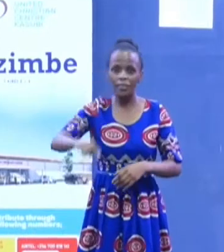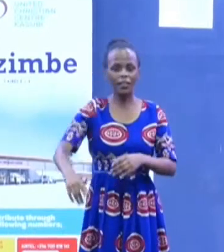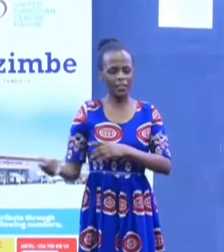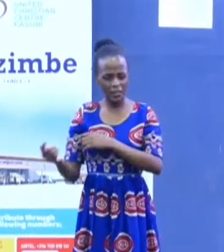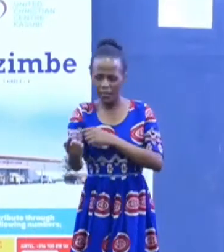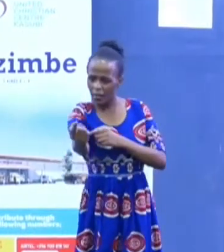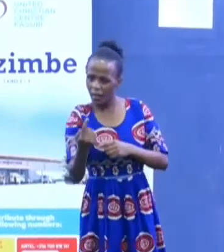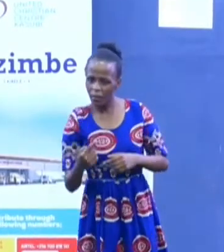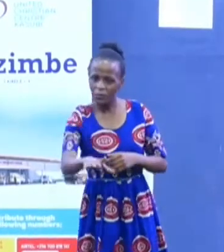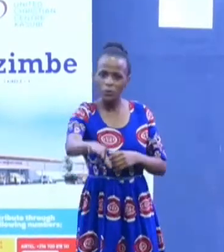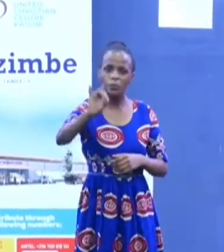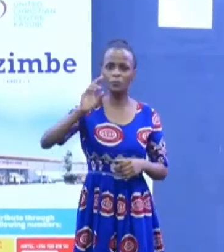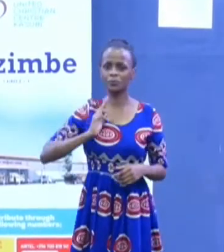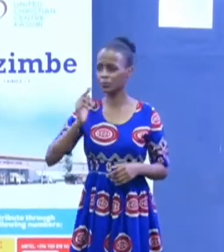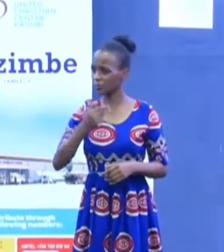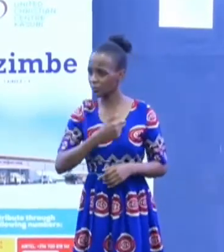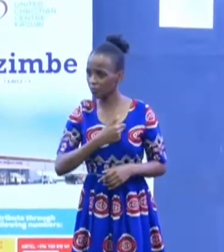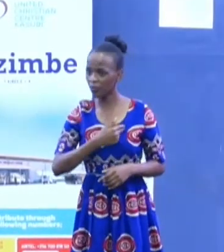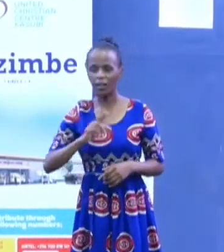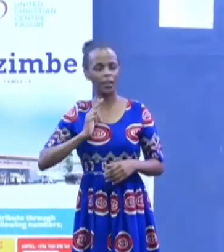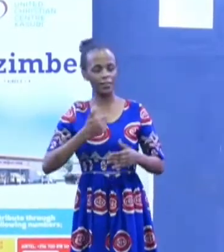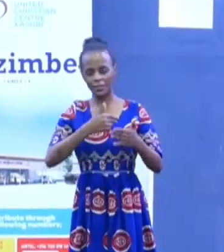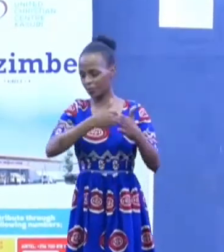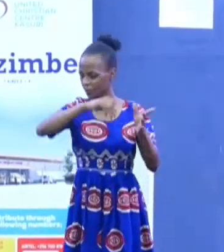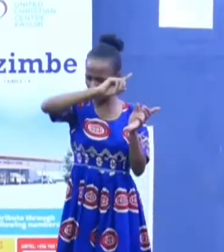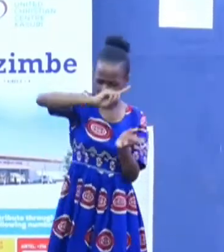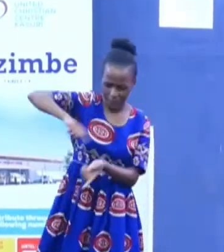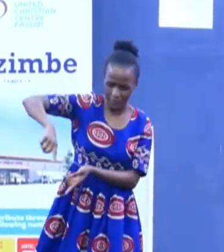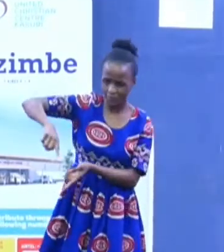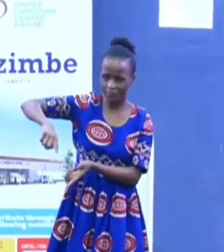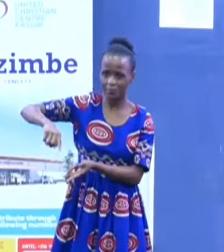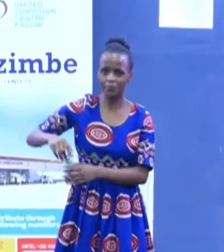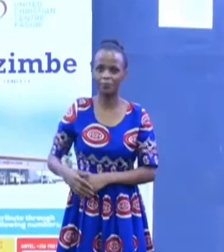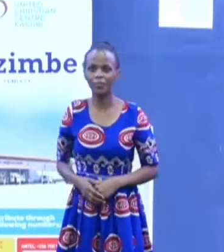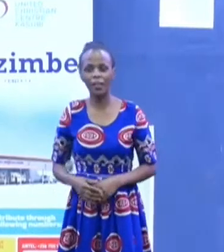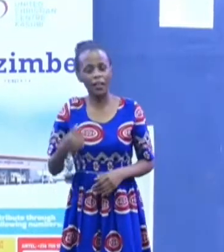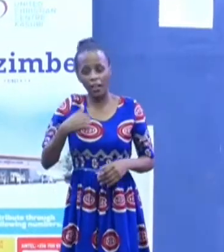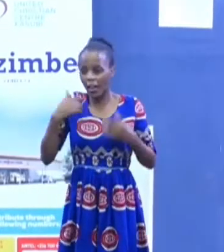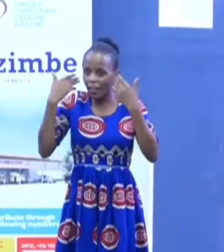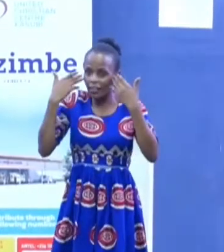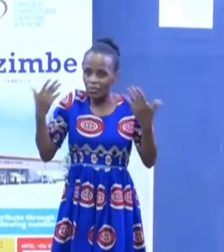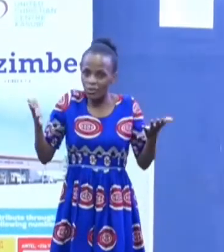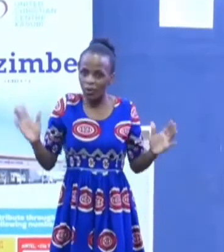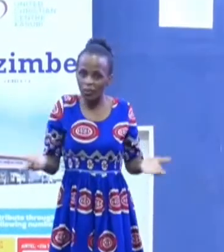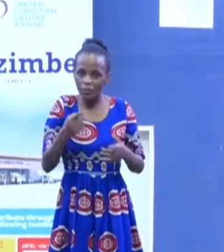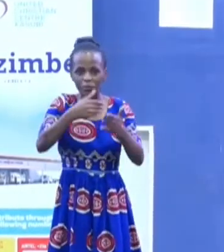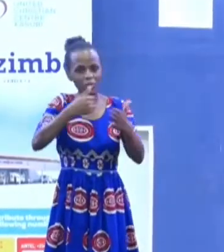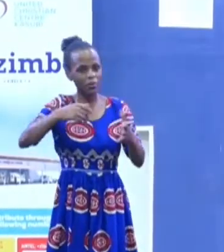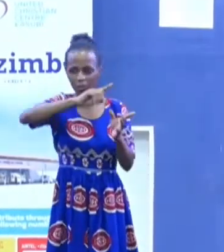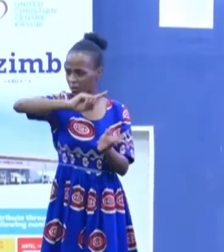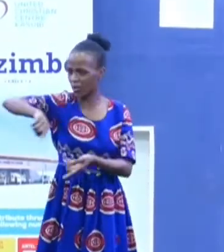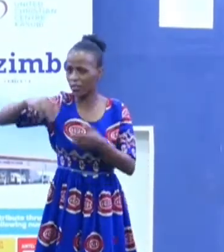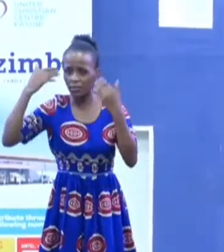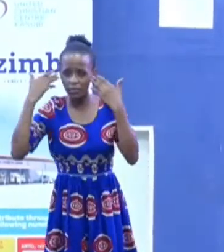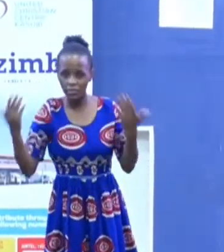aliens. It had come to fetch on us. Us who had been rejected. I don't know how you had